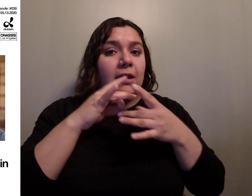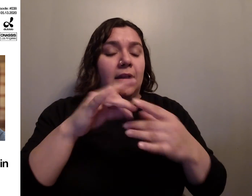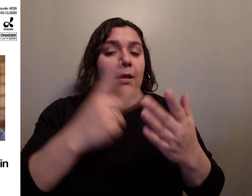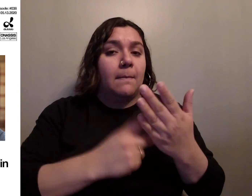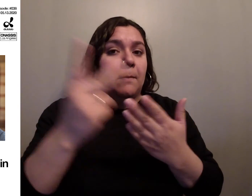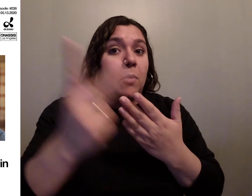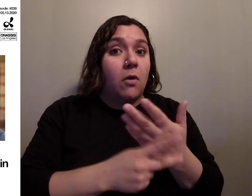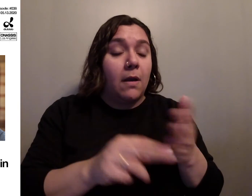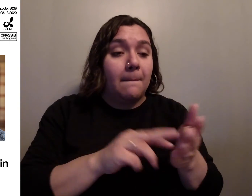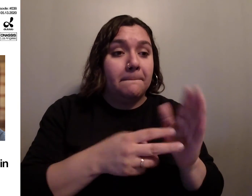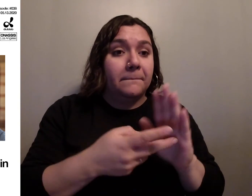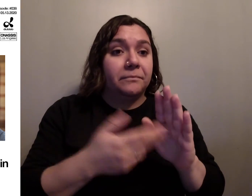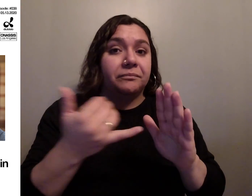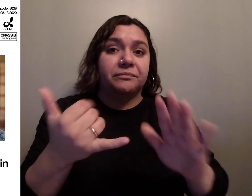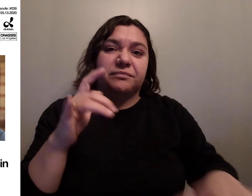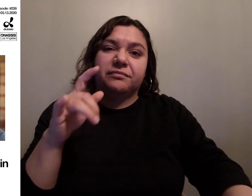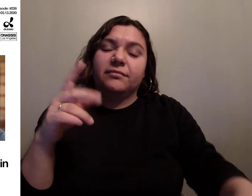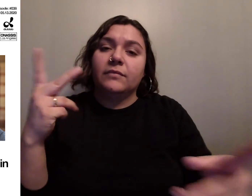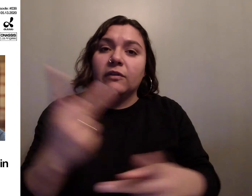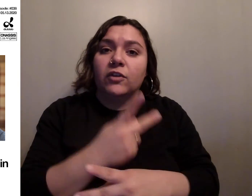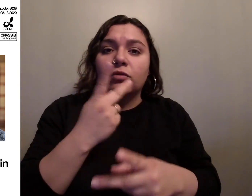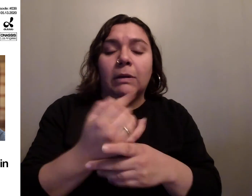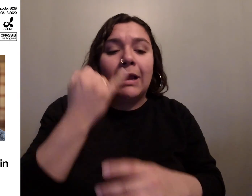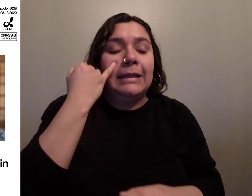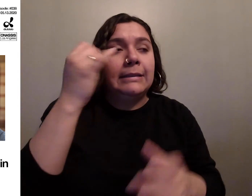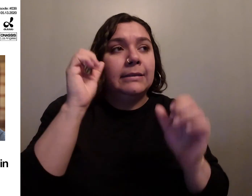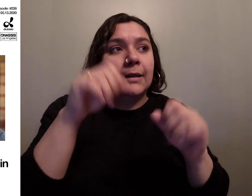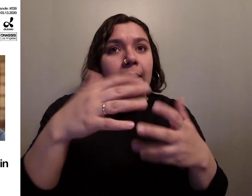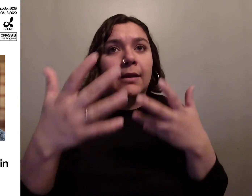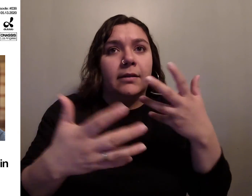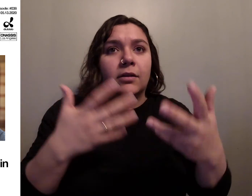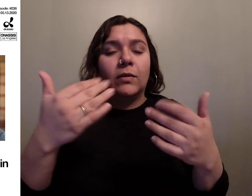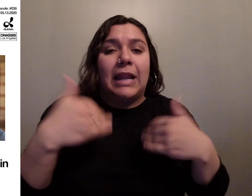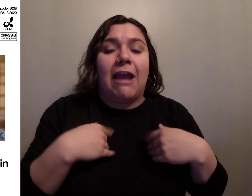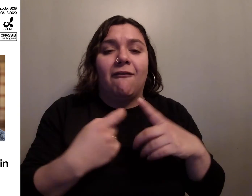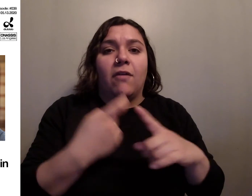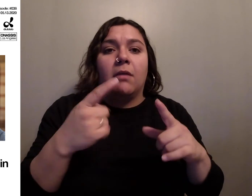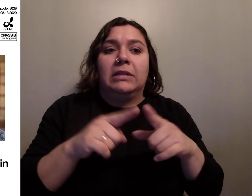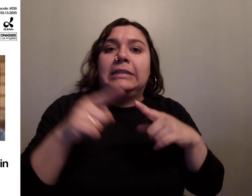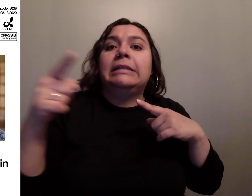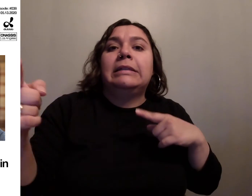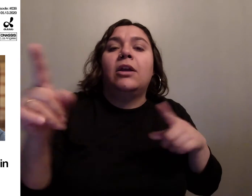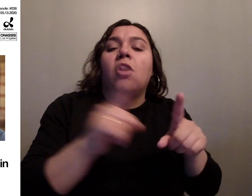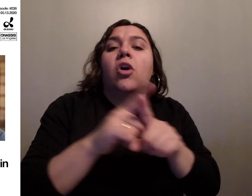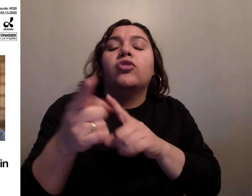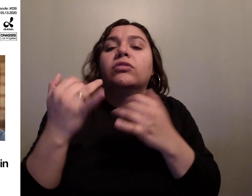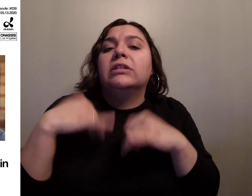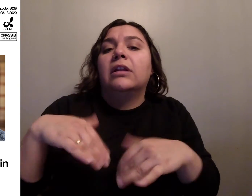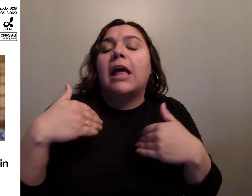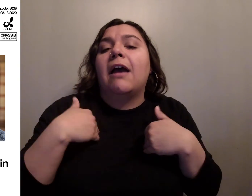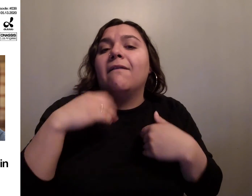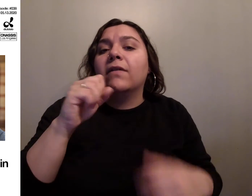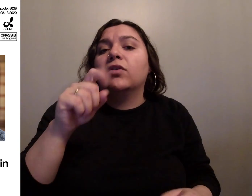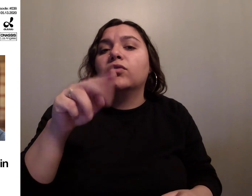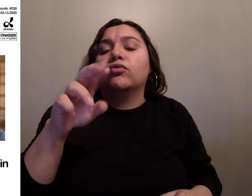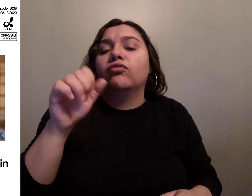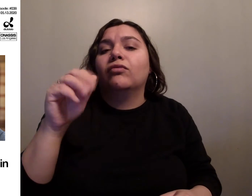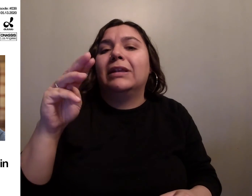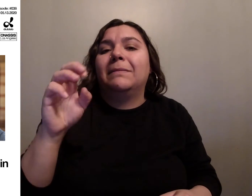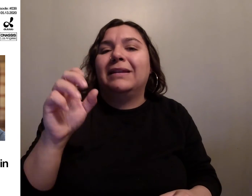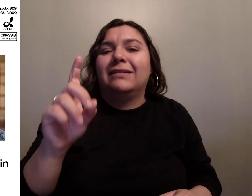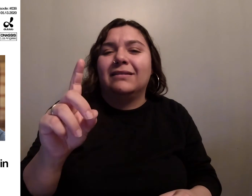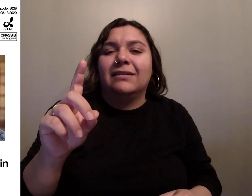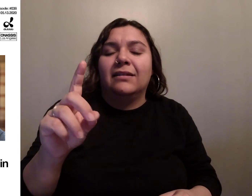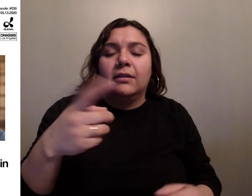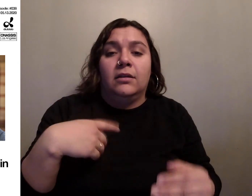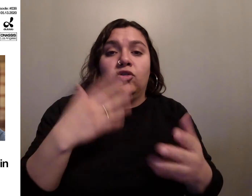we had on the program, it's like we're recommissioning ideas together that can hold from a distance, and those too will